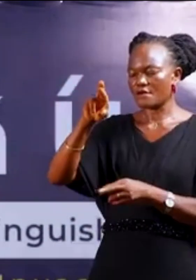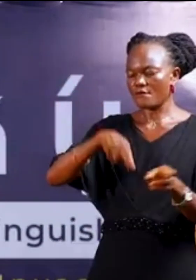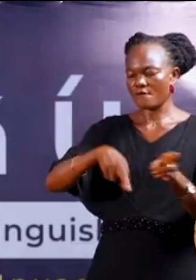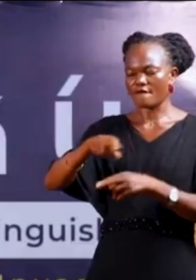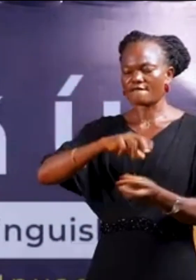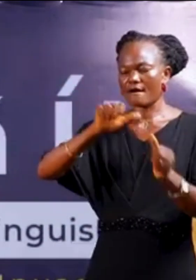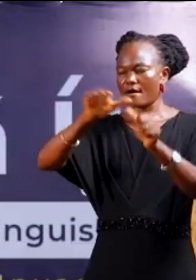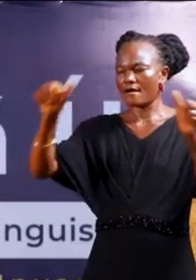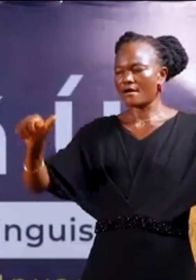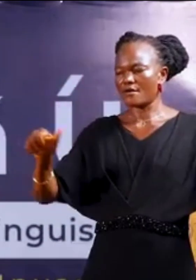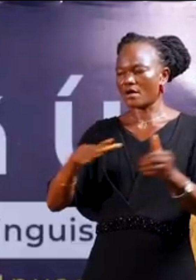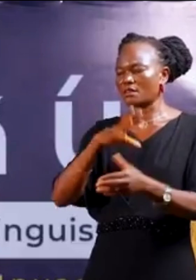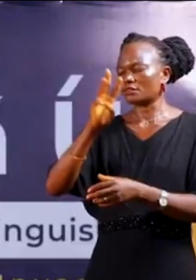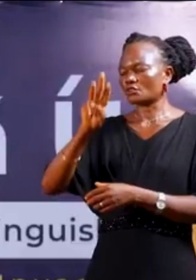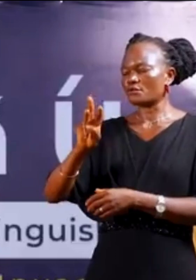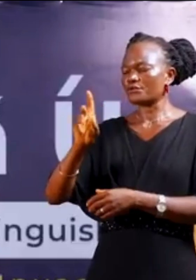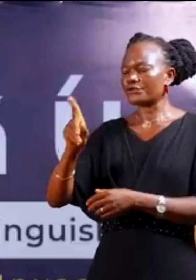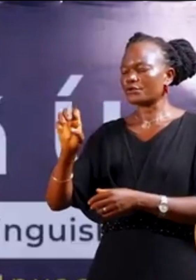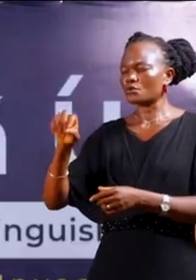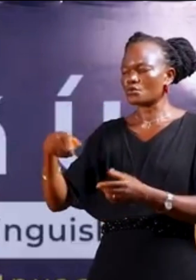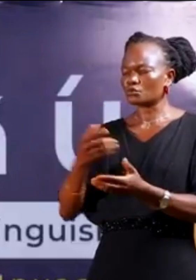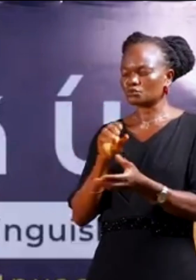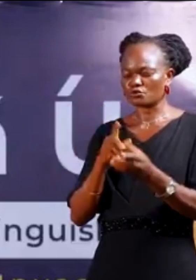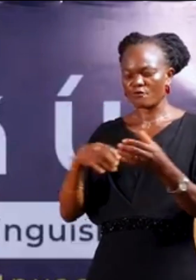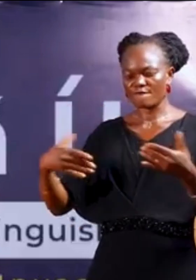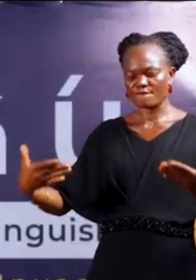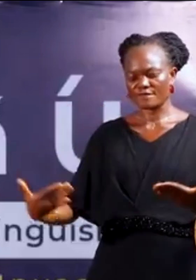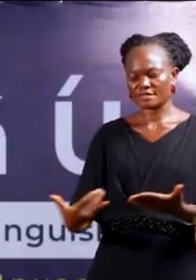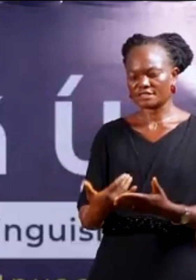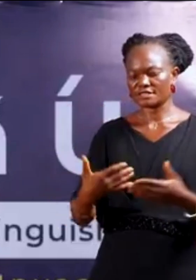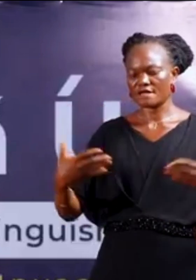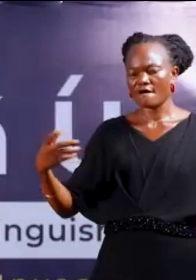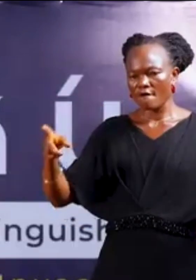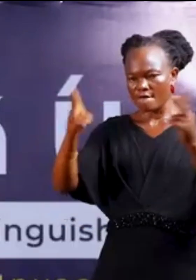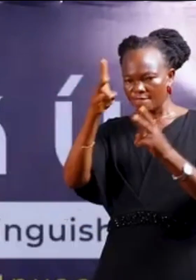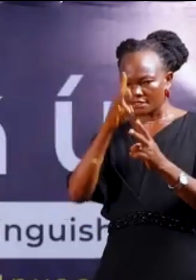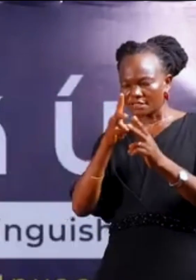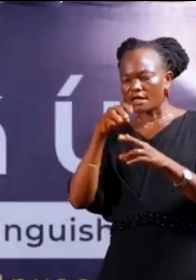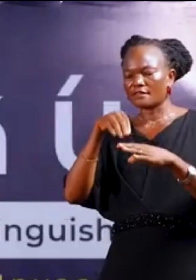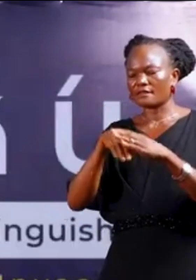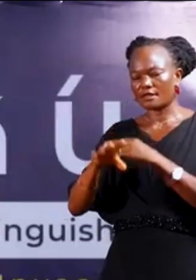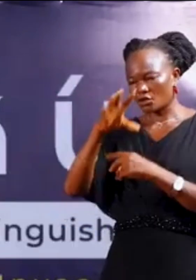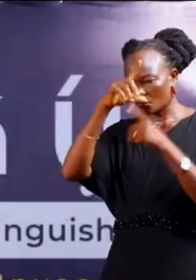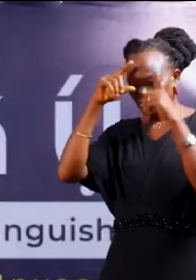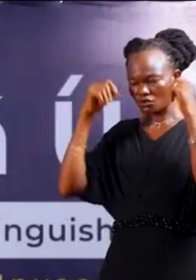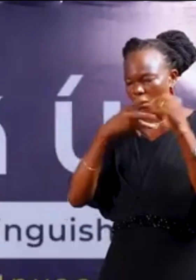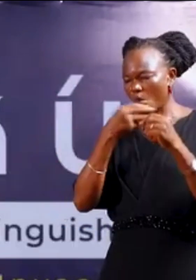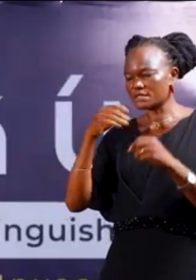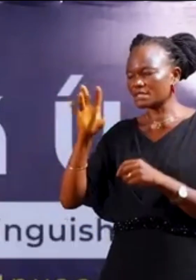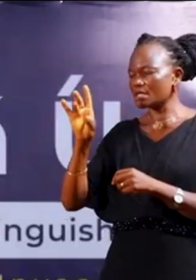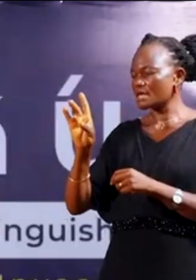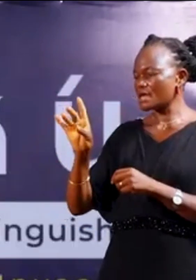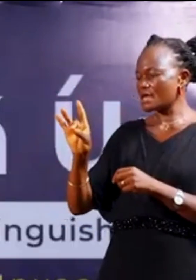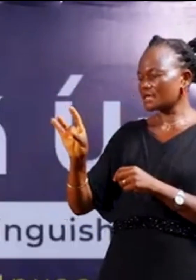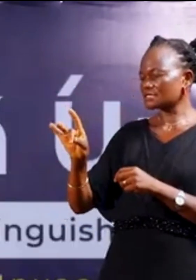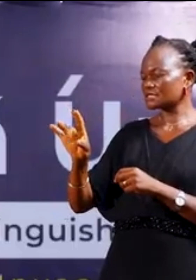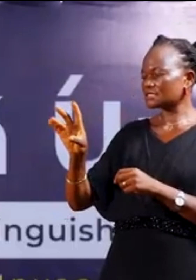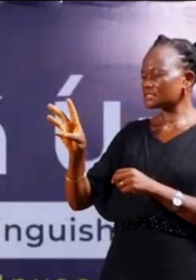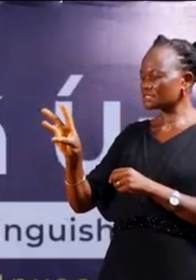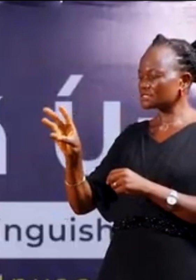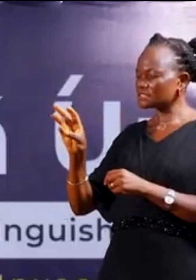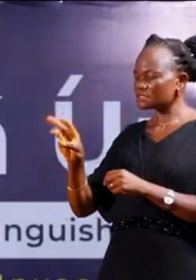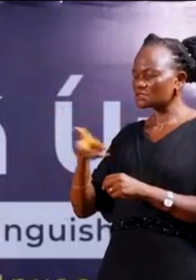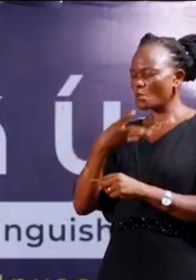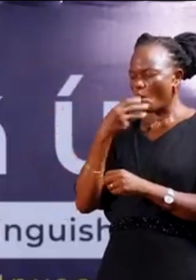W.E. Crew, who visited in Nsukka in 1866, was impressed by the abundance of